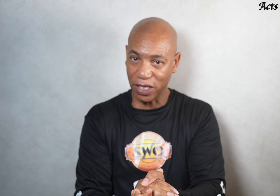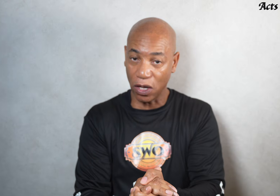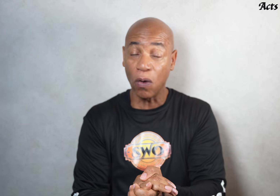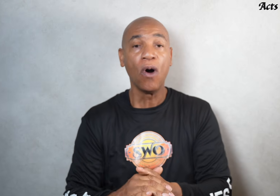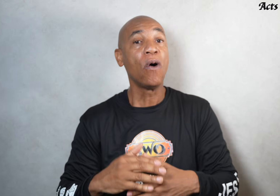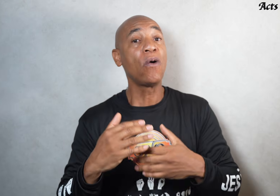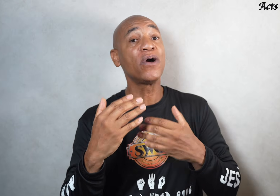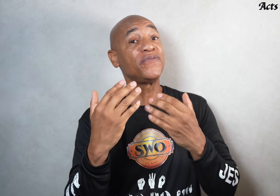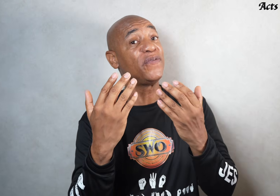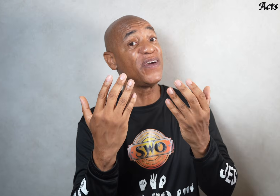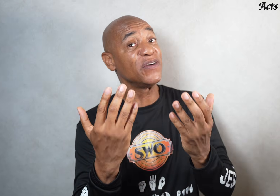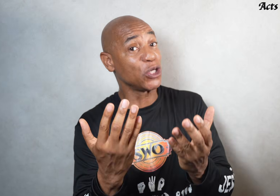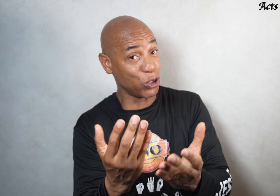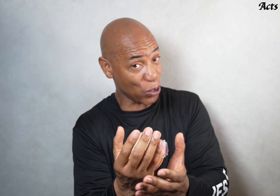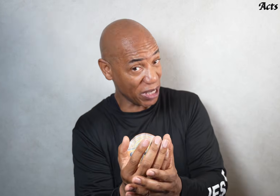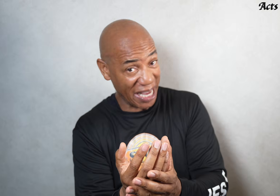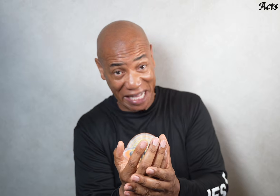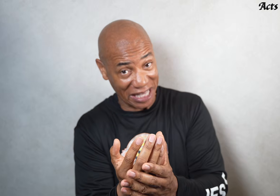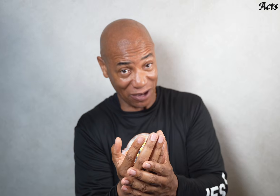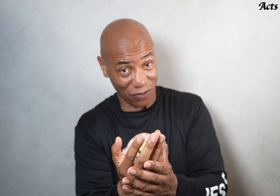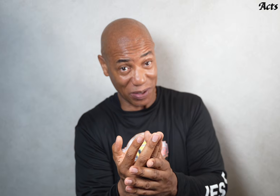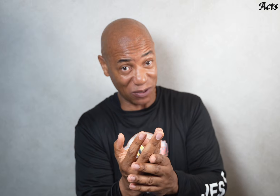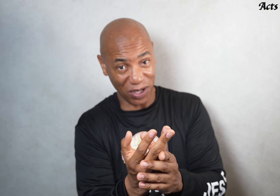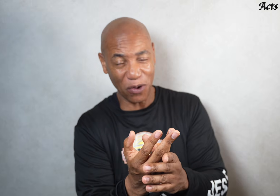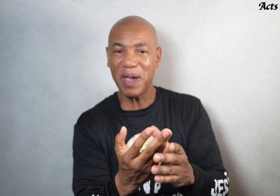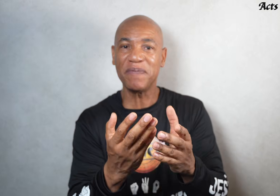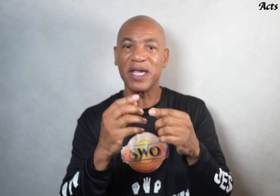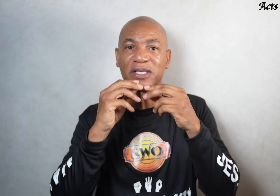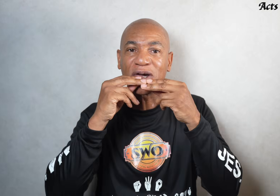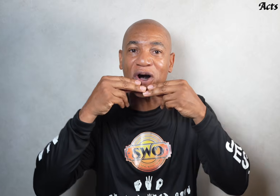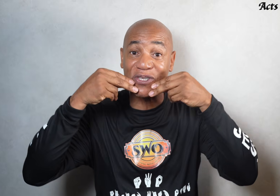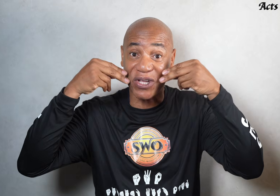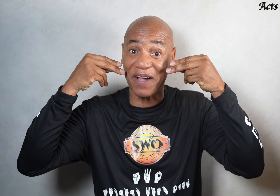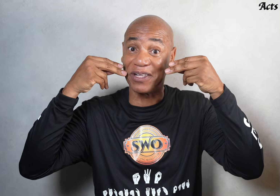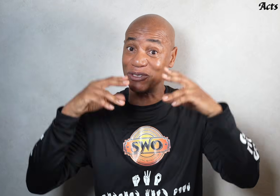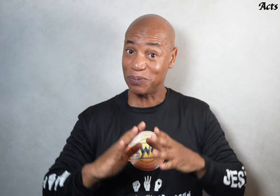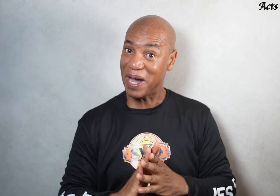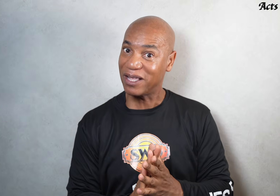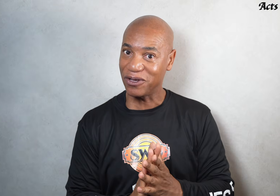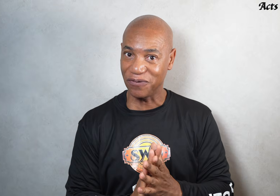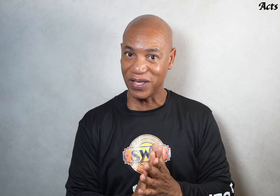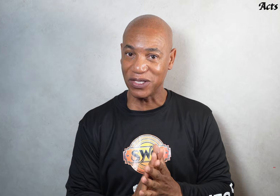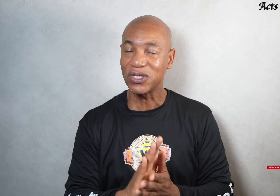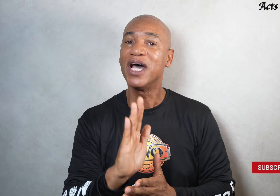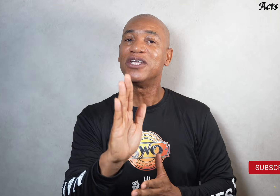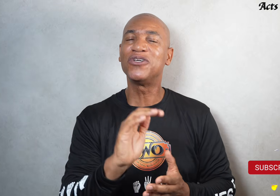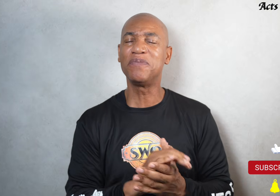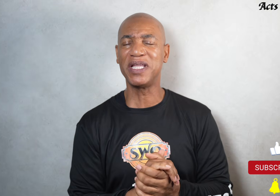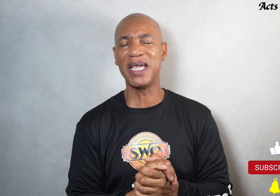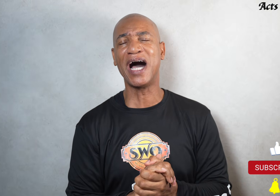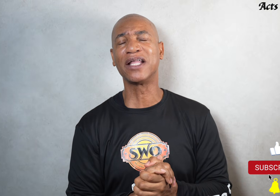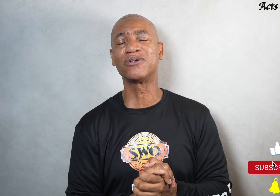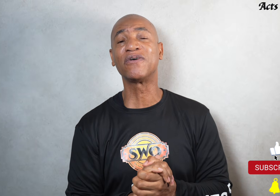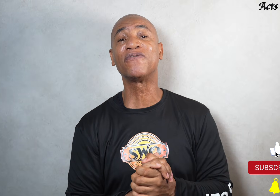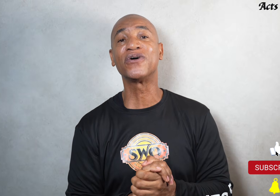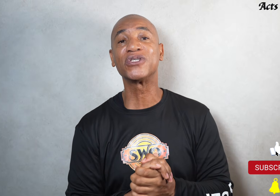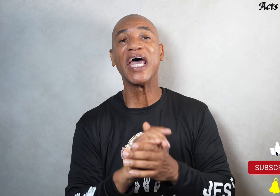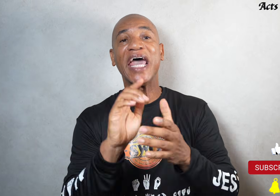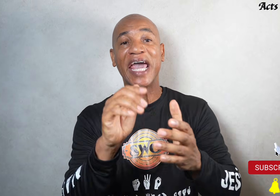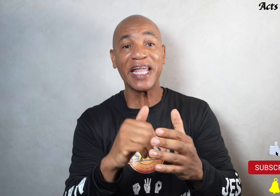video, or if you've even enjoyed anything from this video, maybe it caused you to have a little smile on your face, do me the honors of first hitting